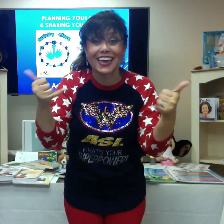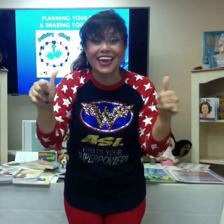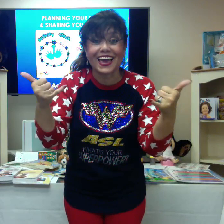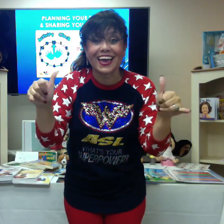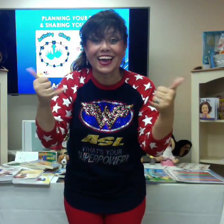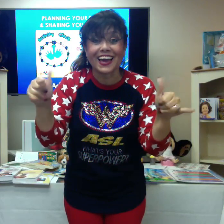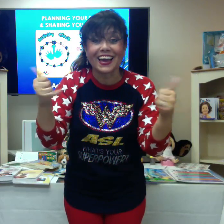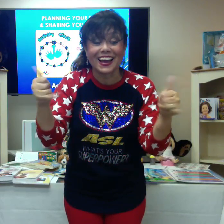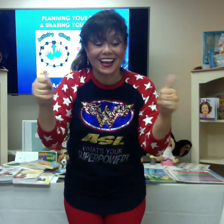play.